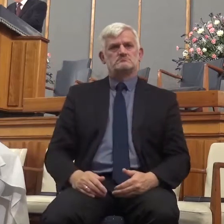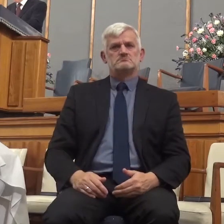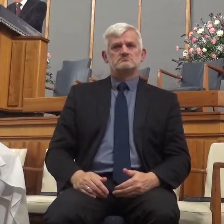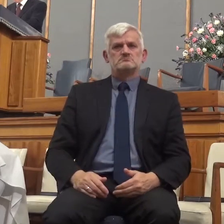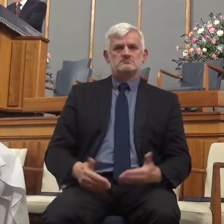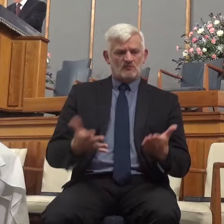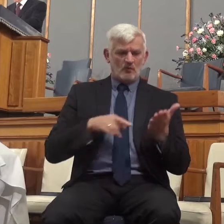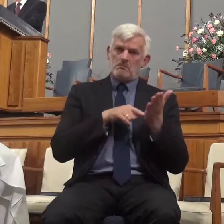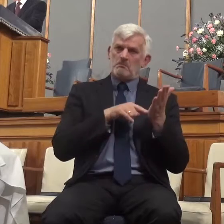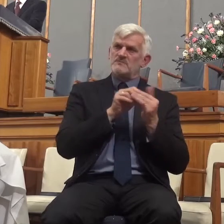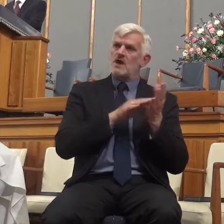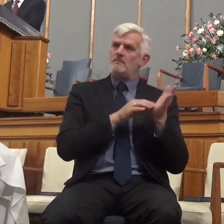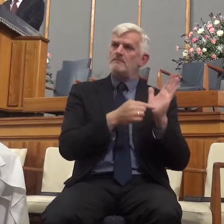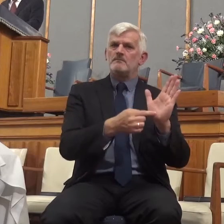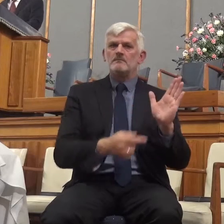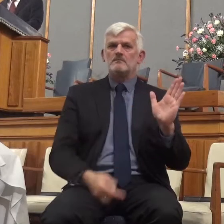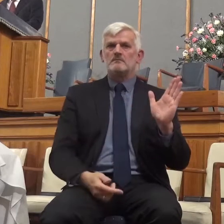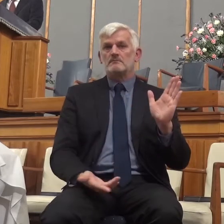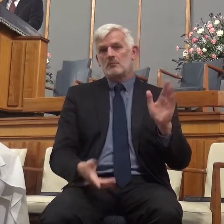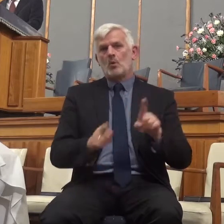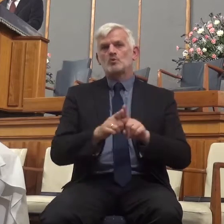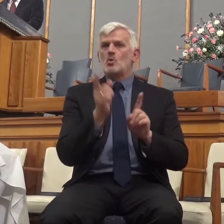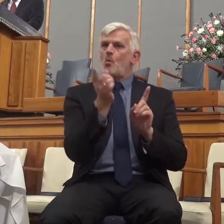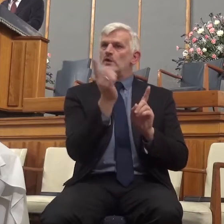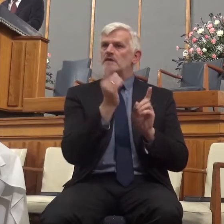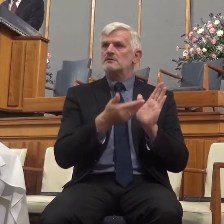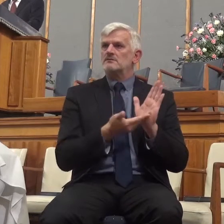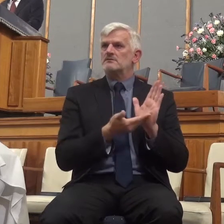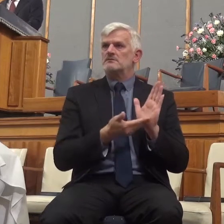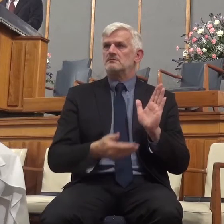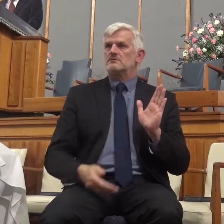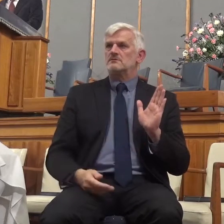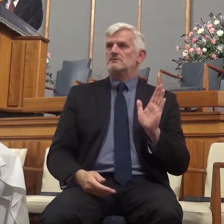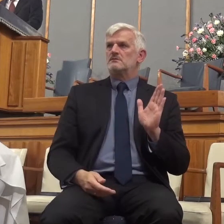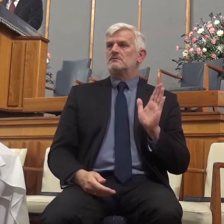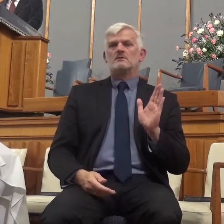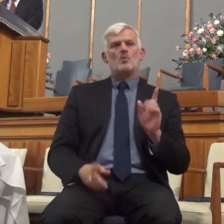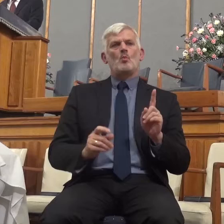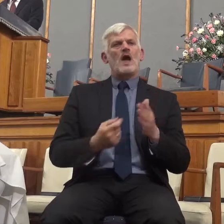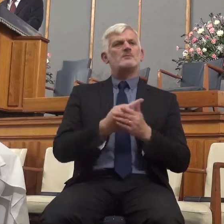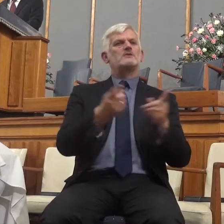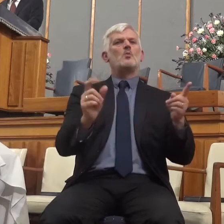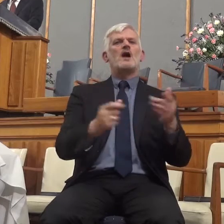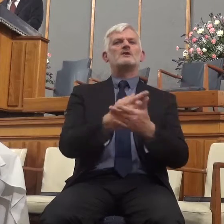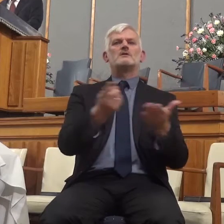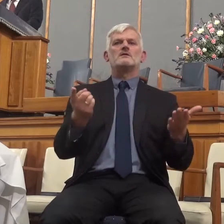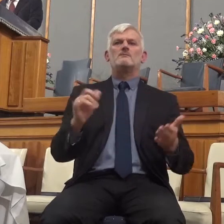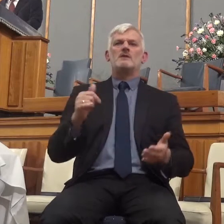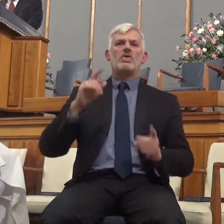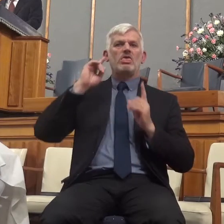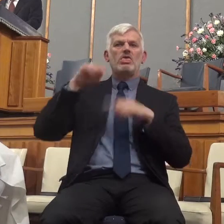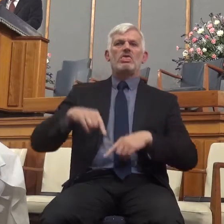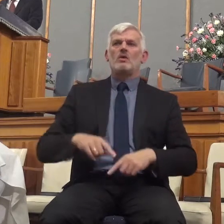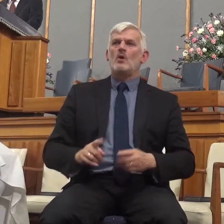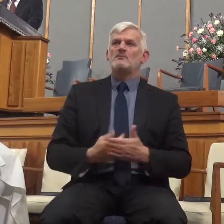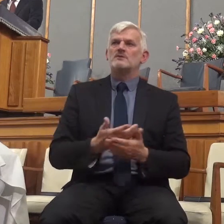the Psalms. This is a warning also. What will become of us if we do not come to